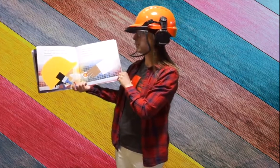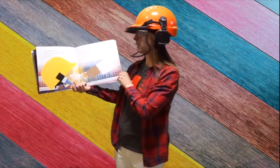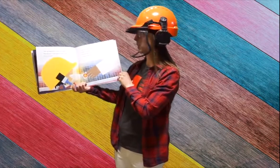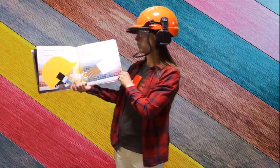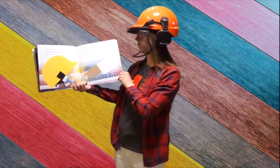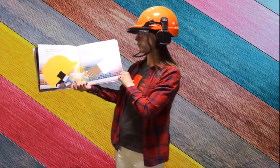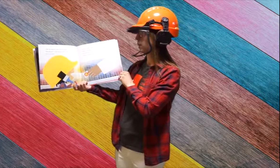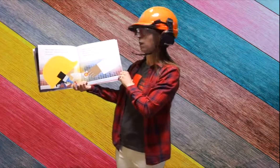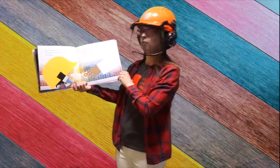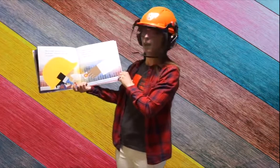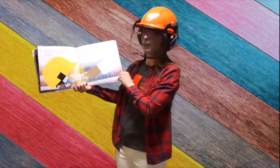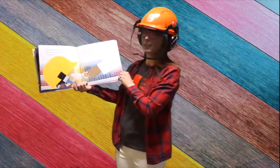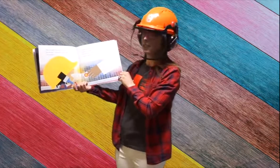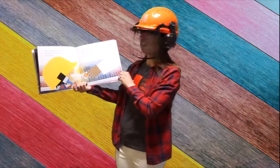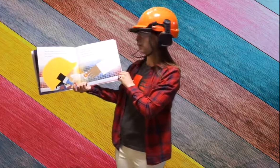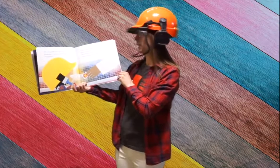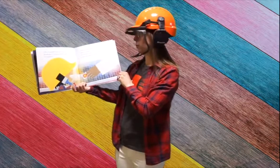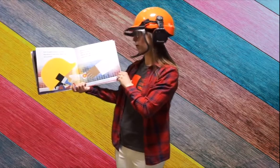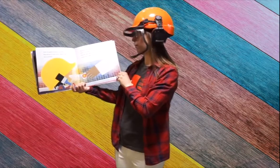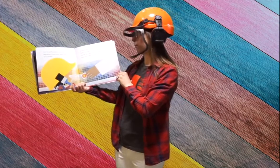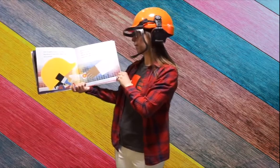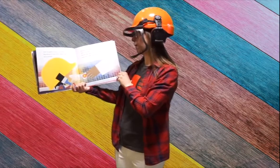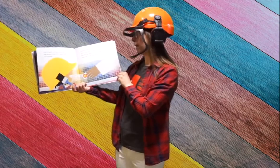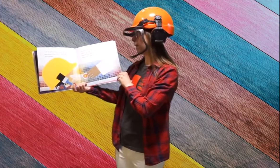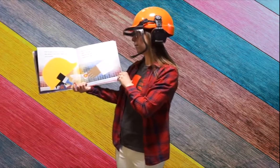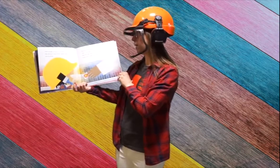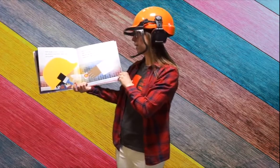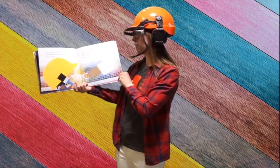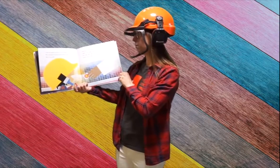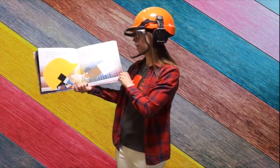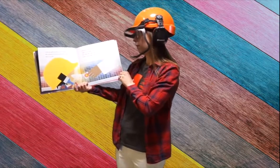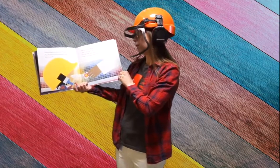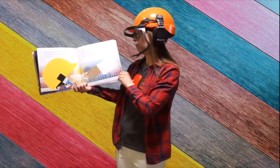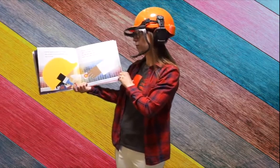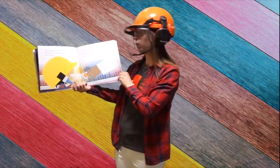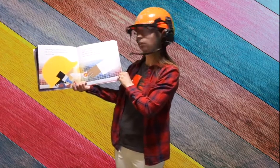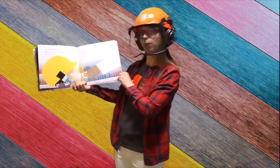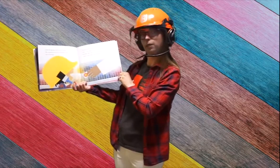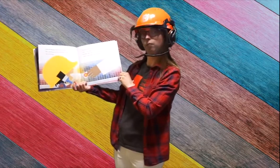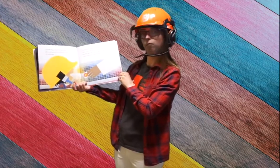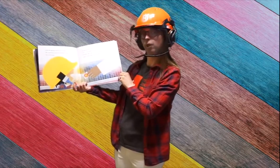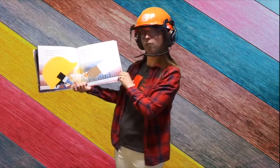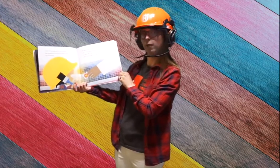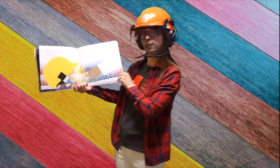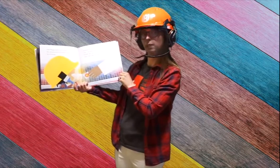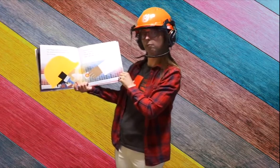sticker. Riley didn't peel it away from its backing because maybe it would be a good present for a friend someday.